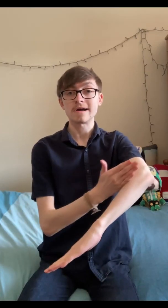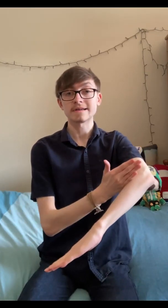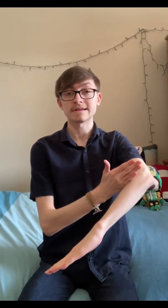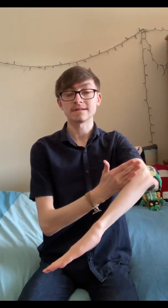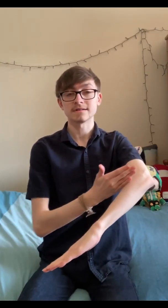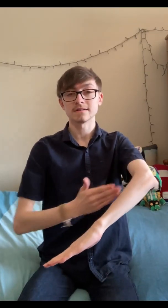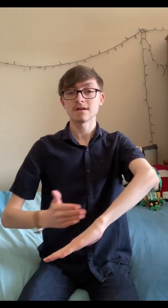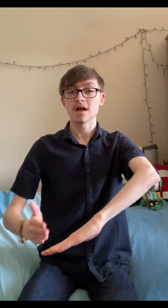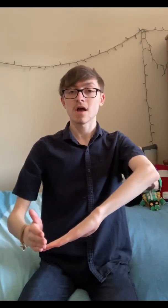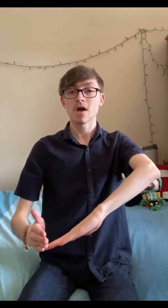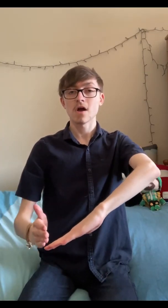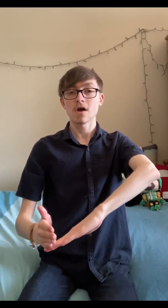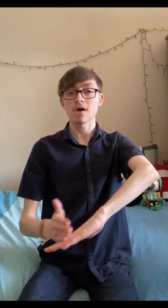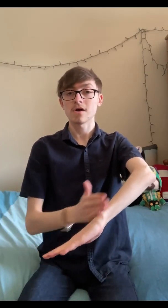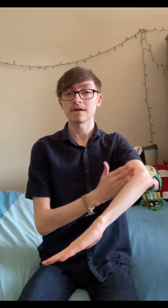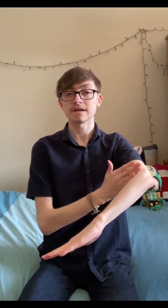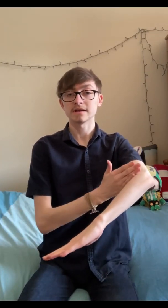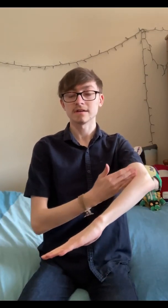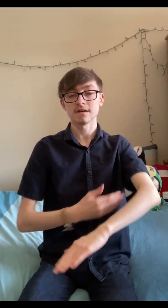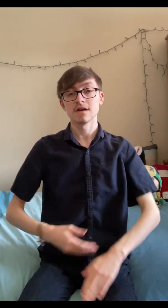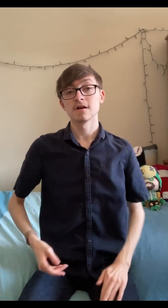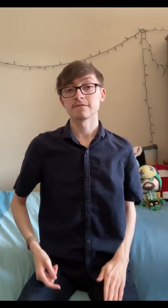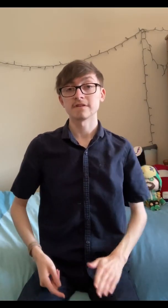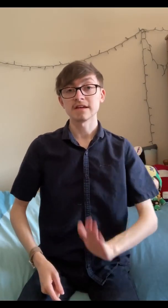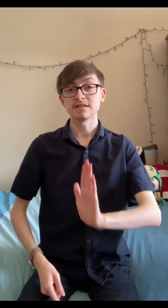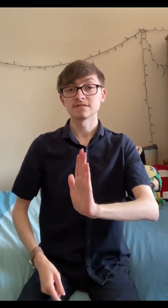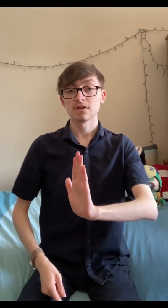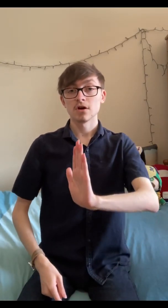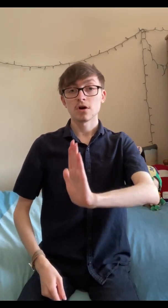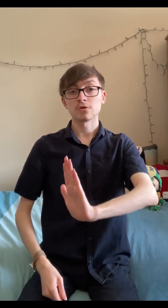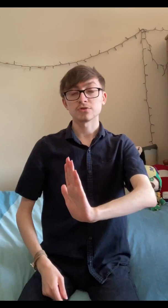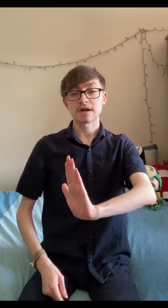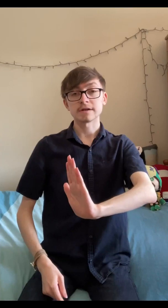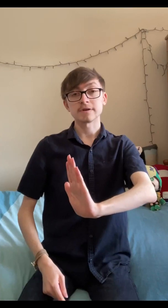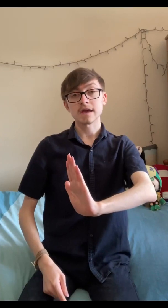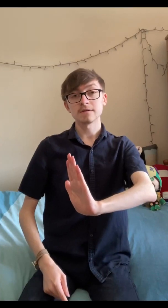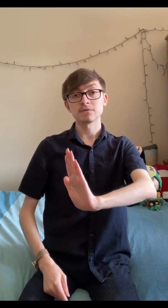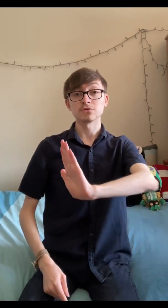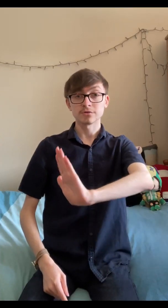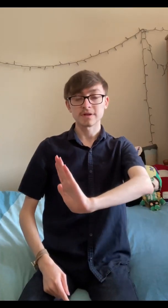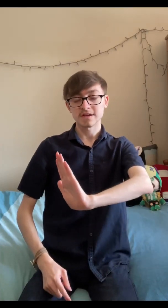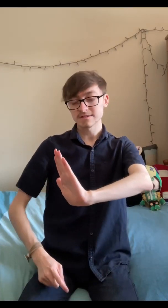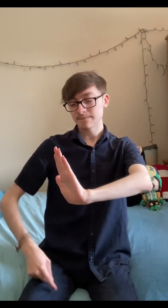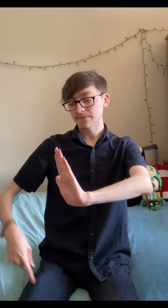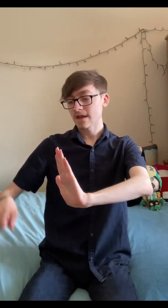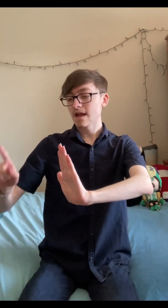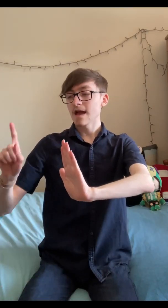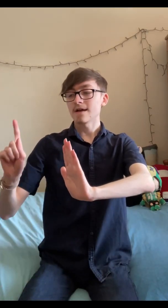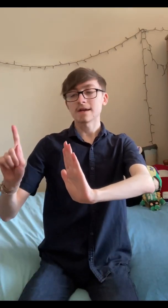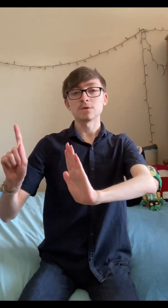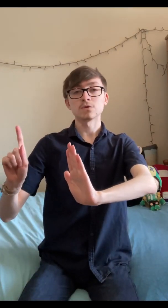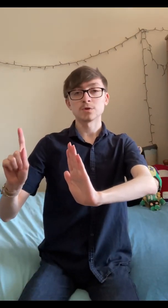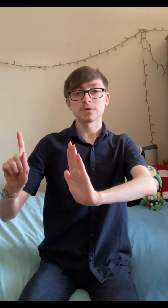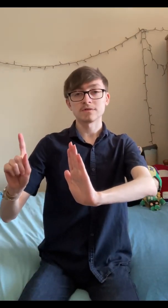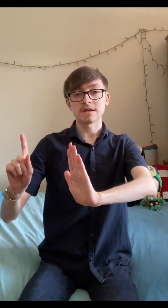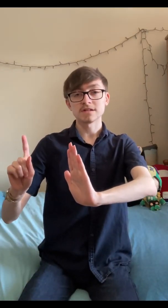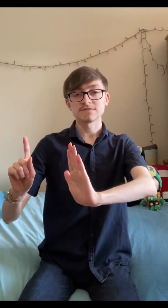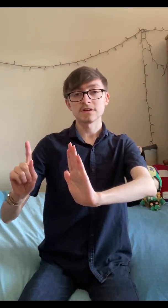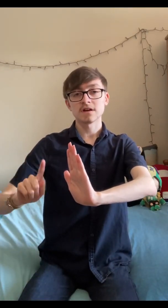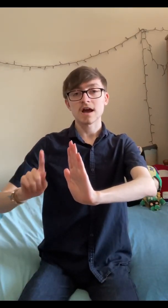early. Early. For late, hold your hand out again, your non-dominant hand. Get your dominant index finger